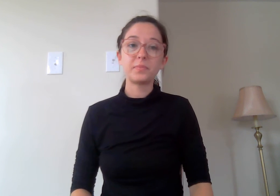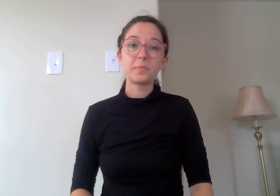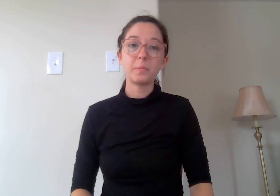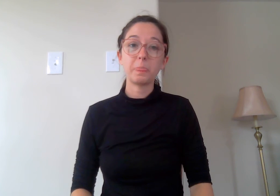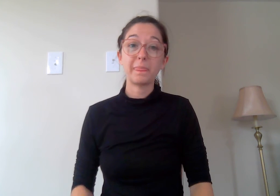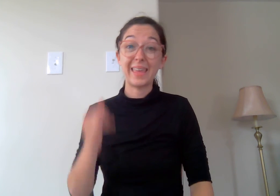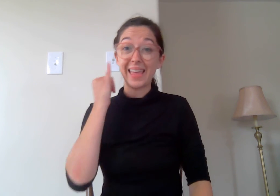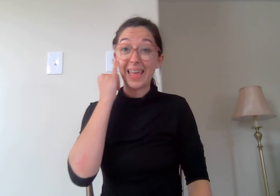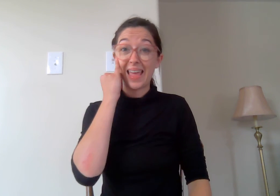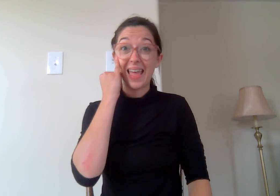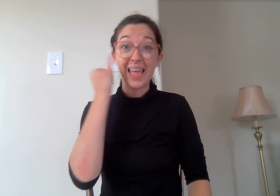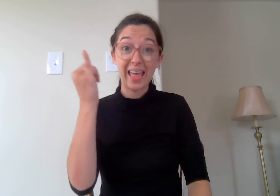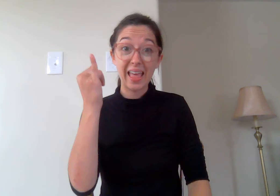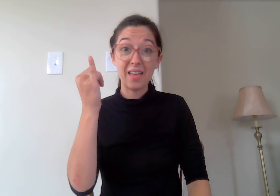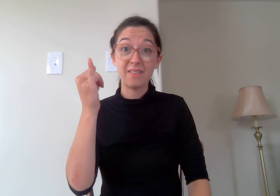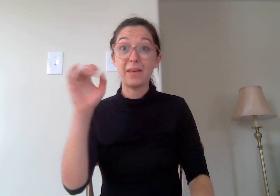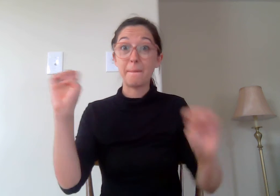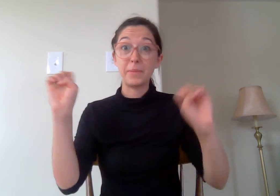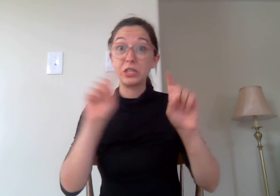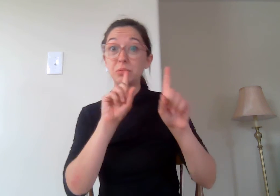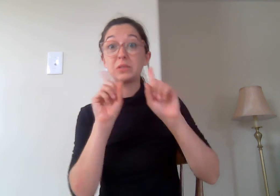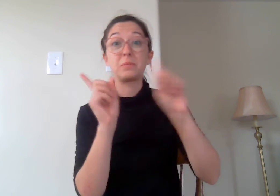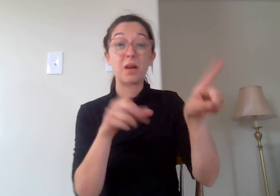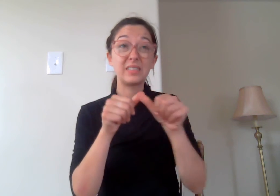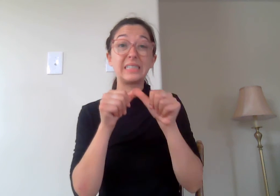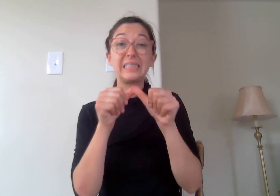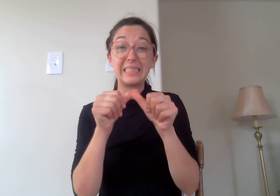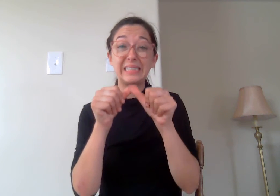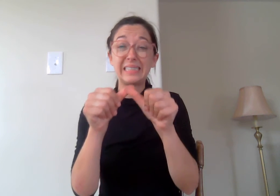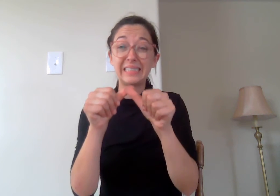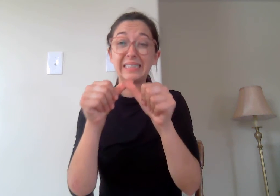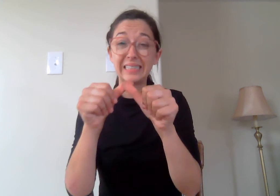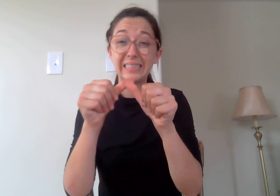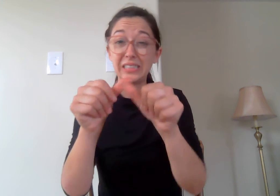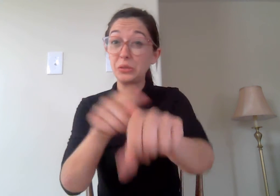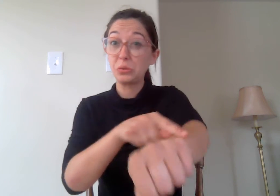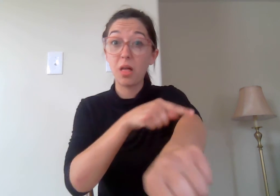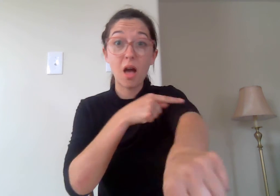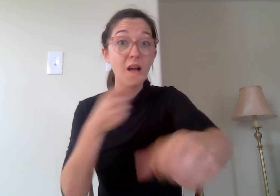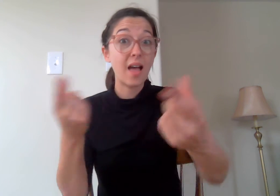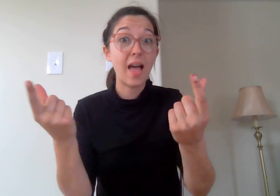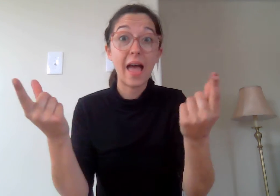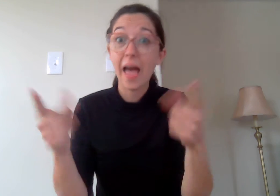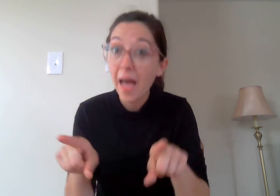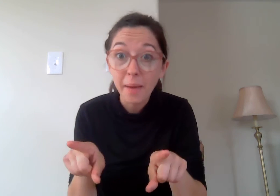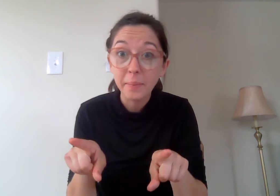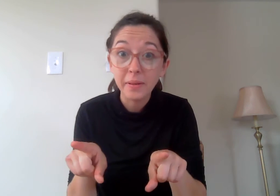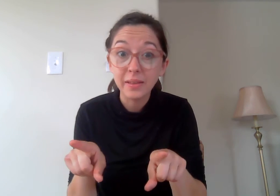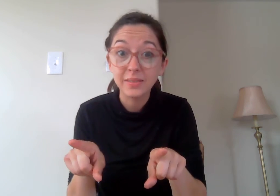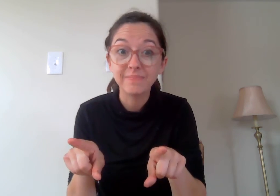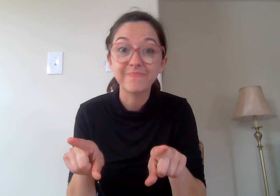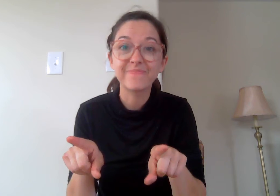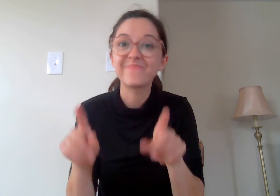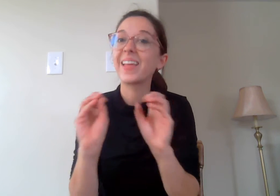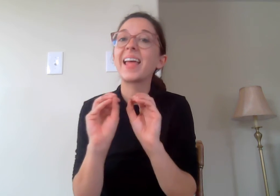we start moving into depression. And they don't have the get up and go anymore. There's just not any excitatory neurotransmitters